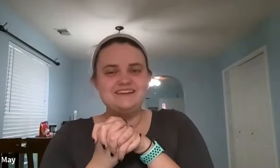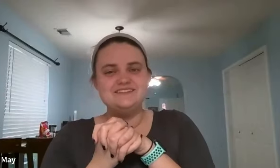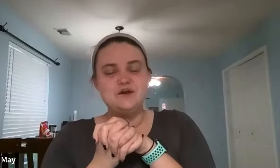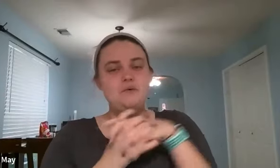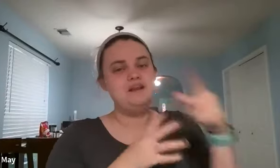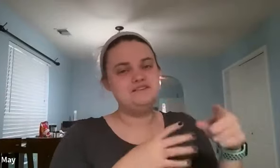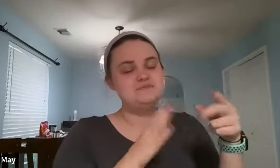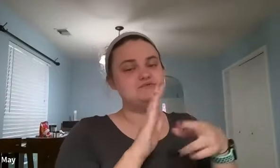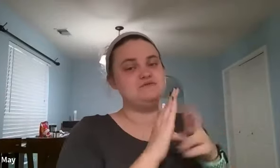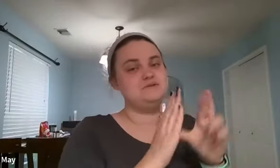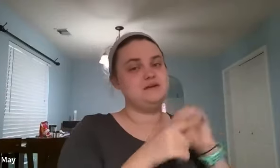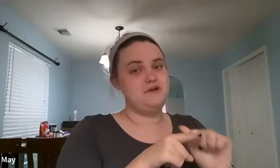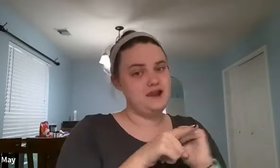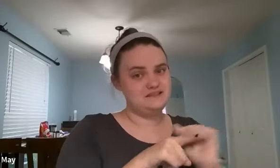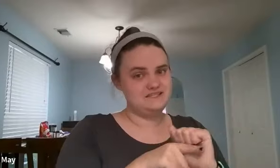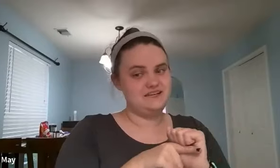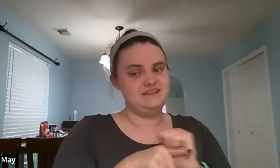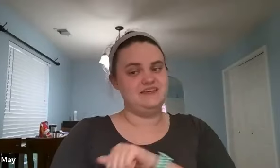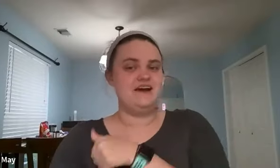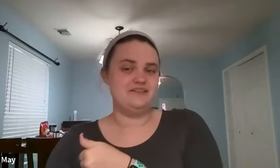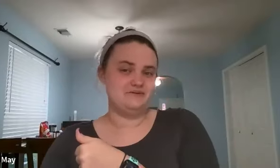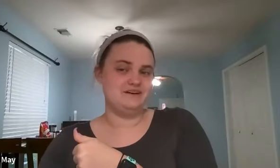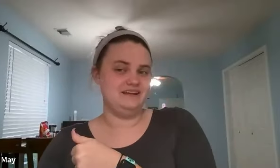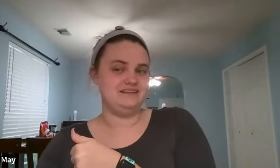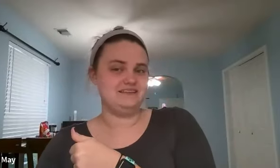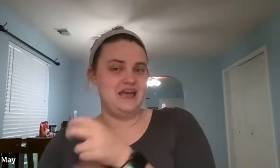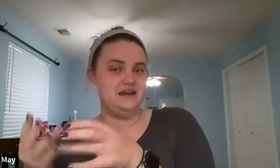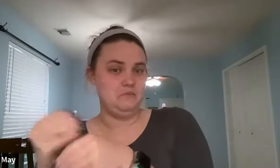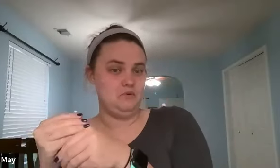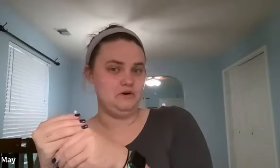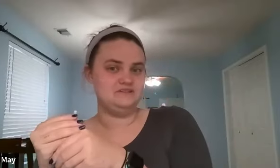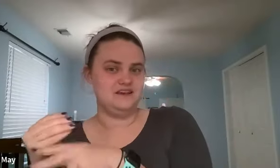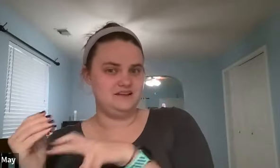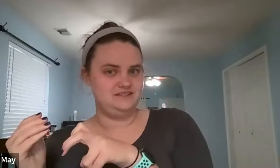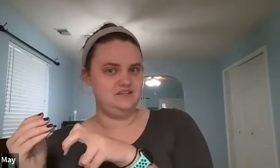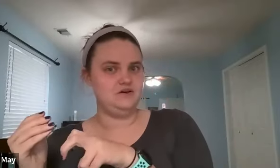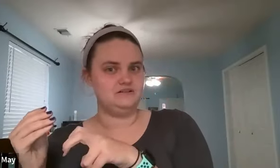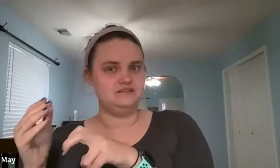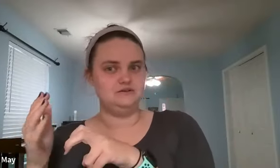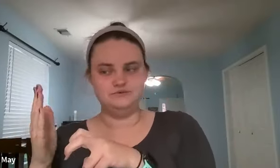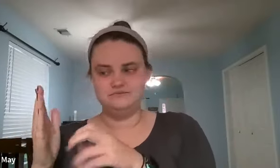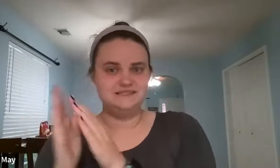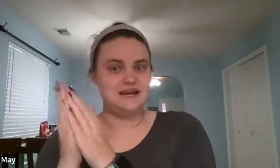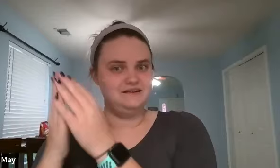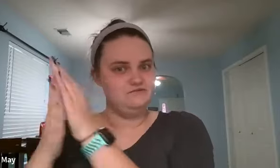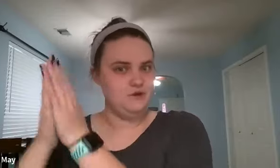Because one of them is reviewing and practicing, and the other one is adding more signs to y'all's little sign